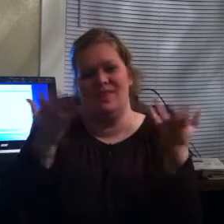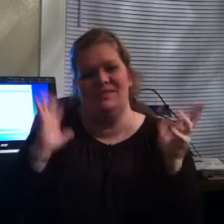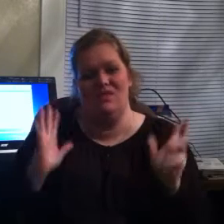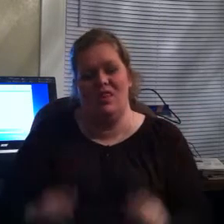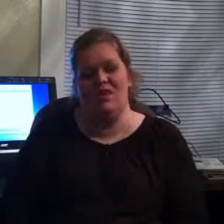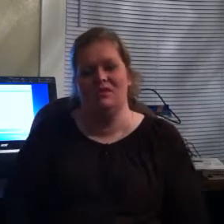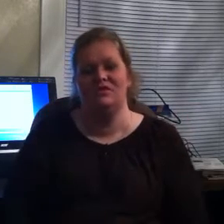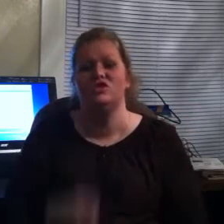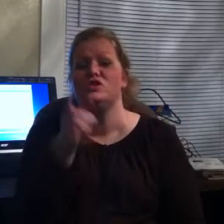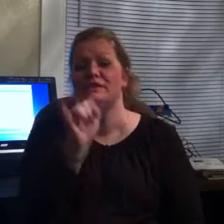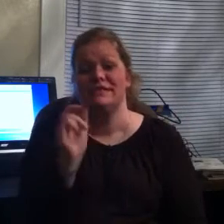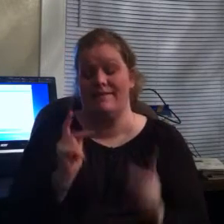You're like the Pharisees.